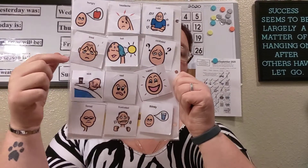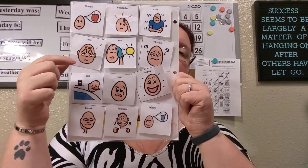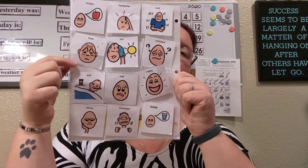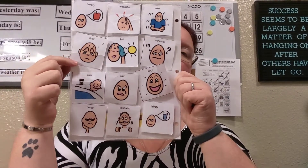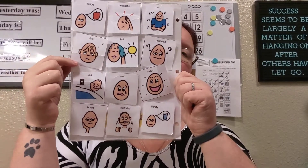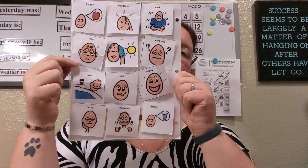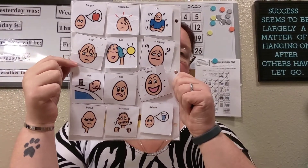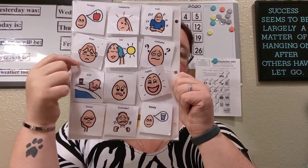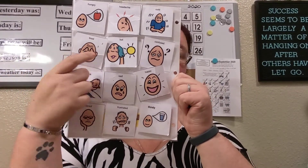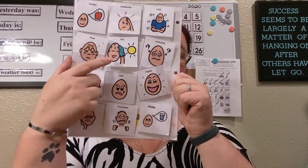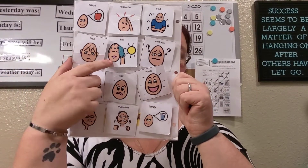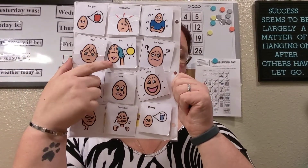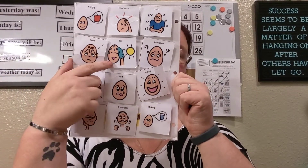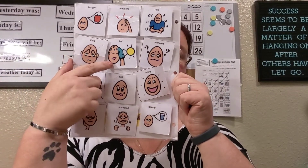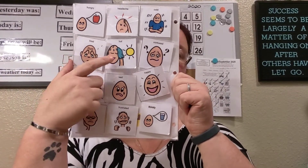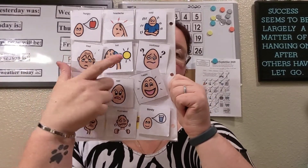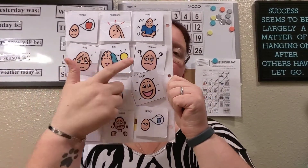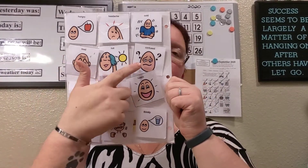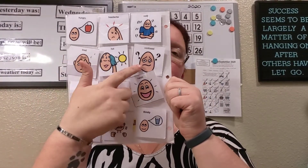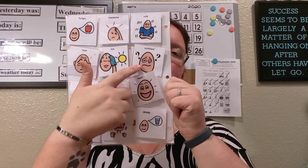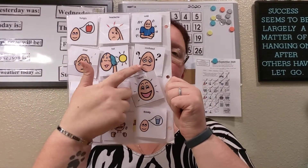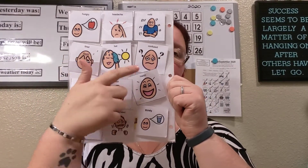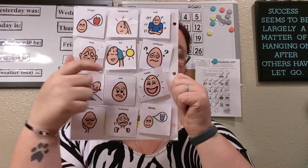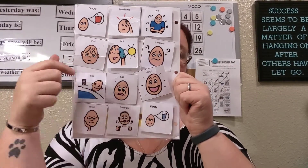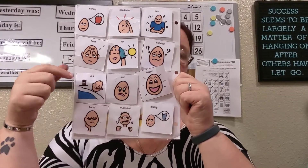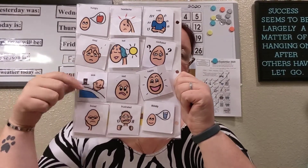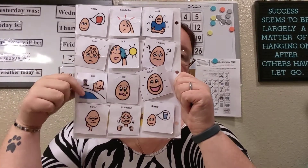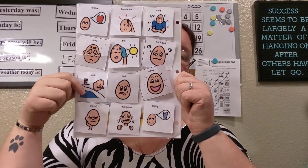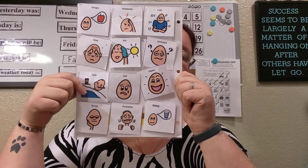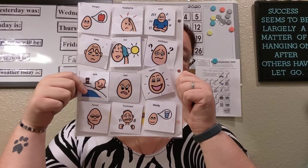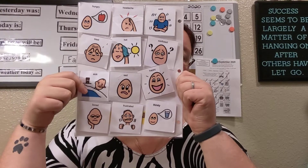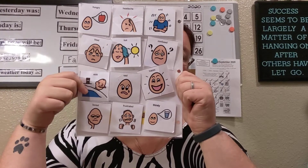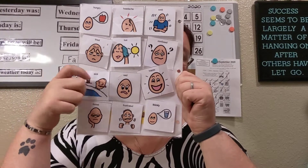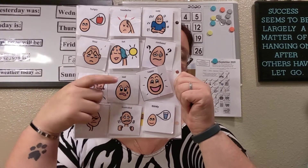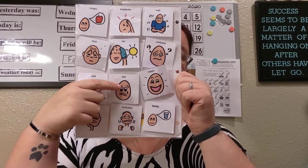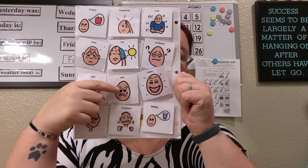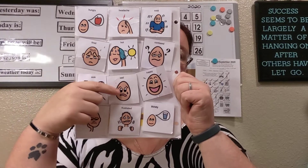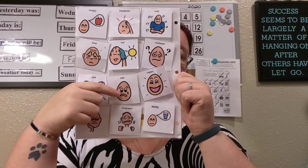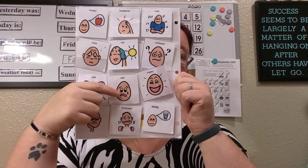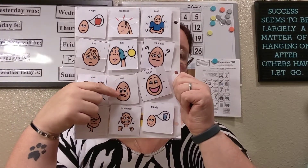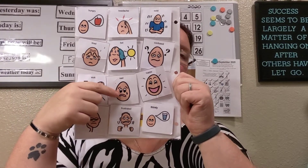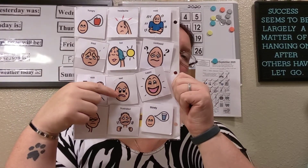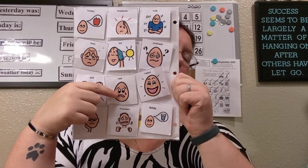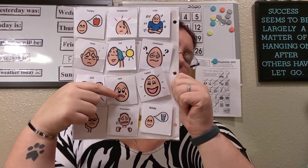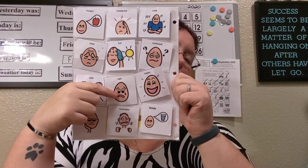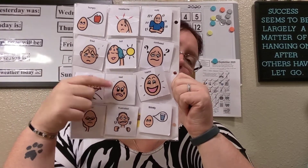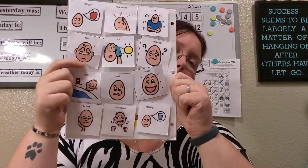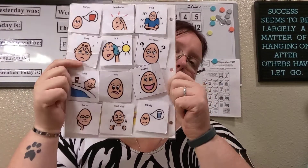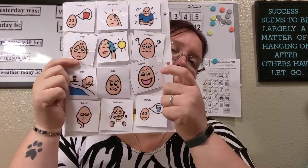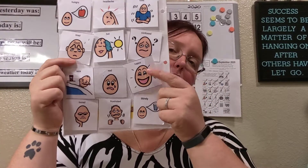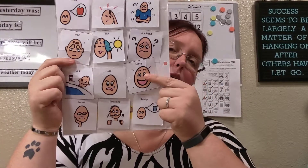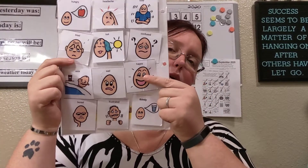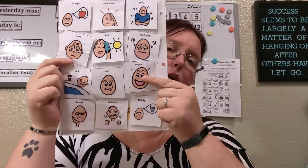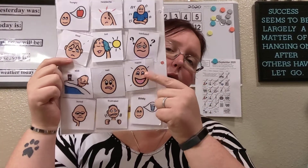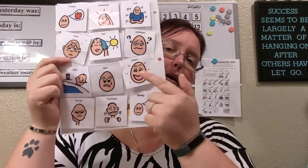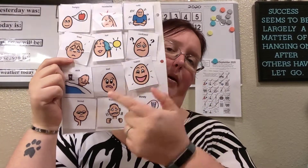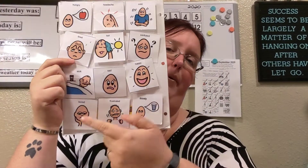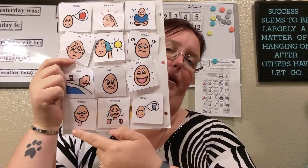are you tired are you hot are you confused are you sick are you sad are you happy